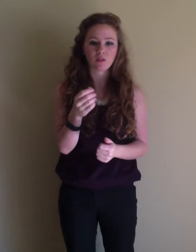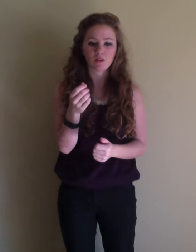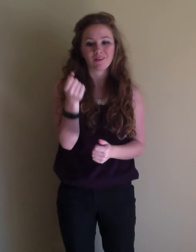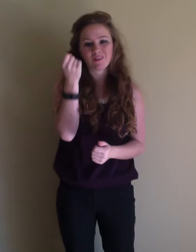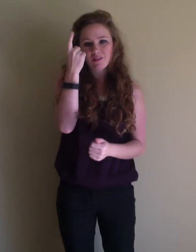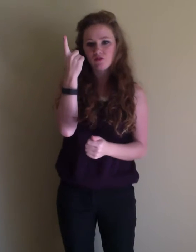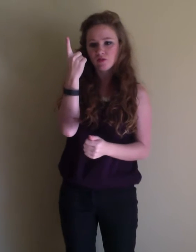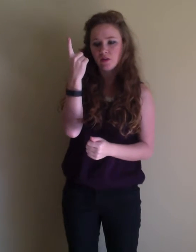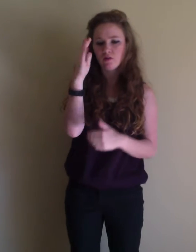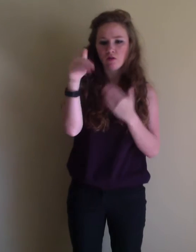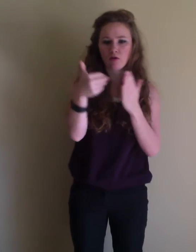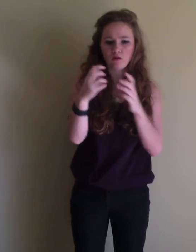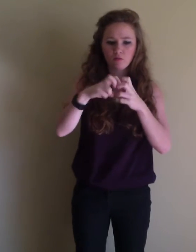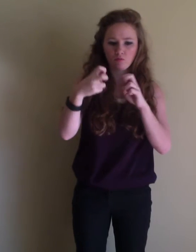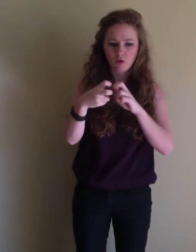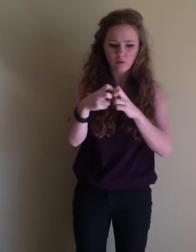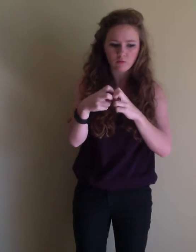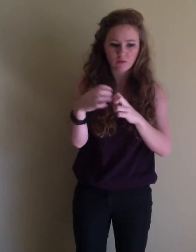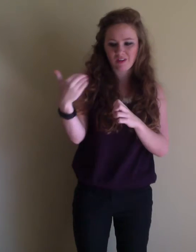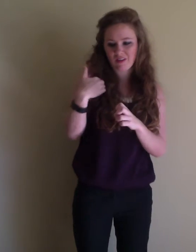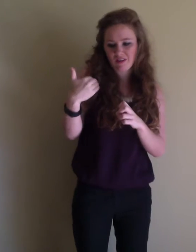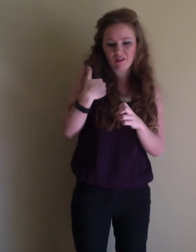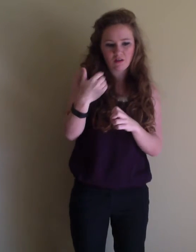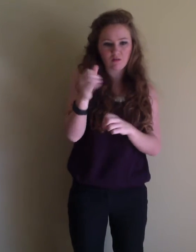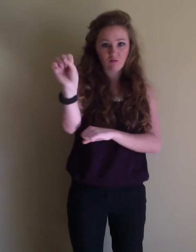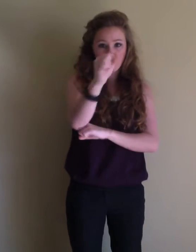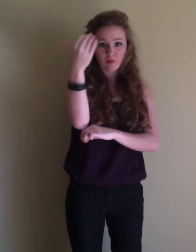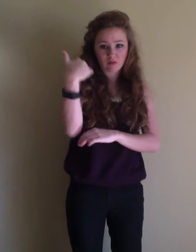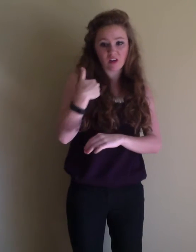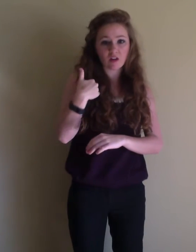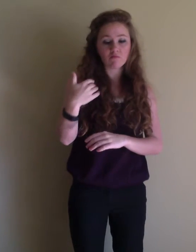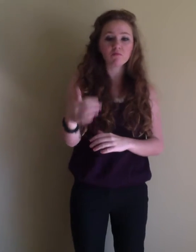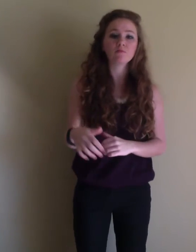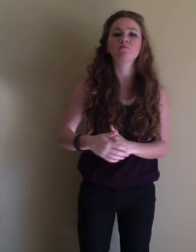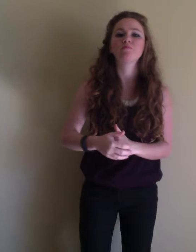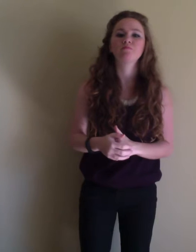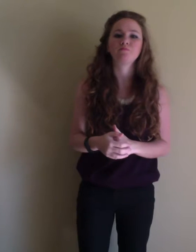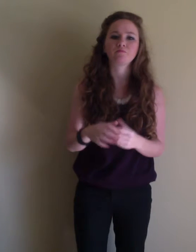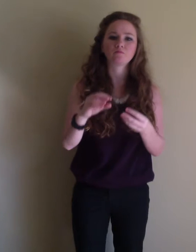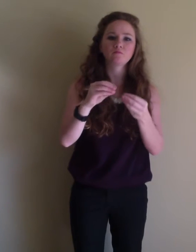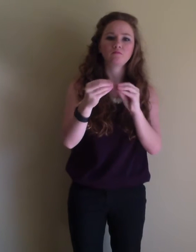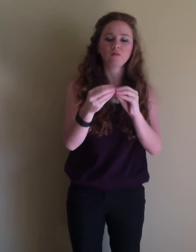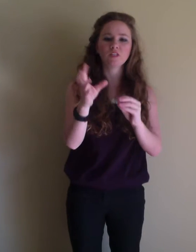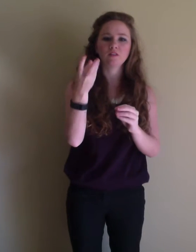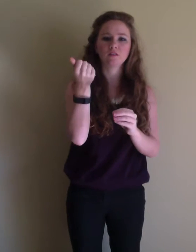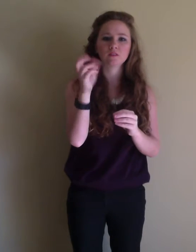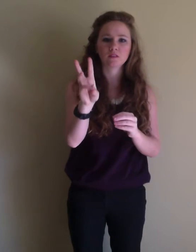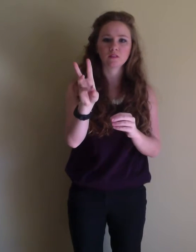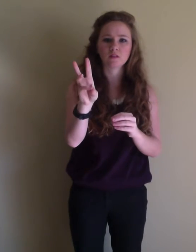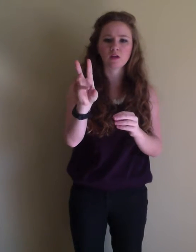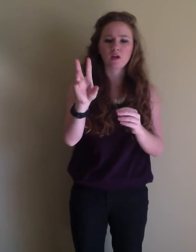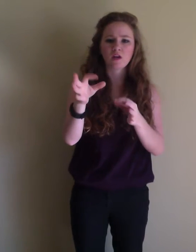had. All right, number 15, that was 15. Number 16, define tyranny. Well, that's just an unfair or unjust use of